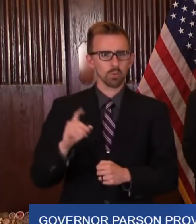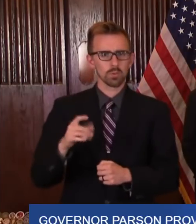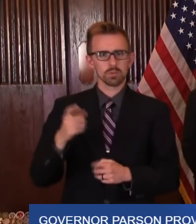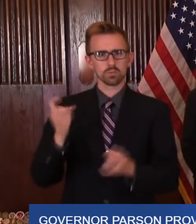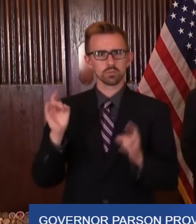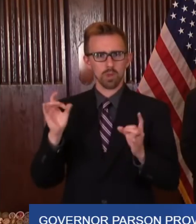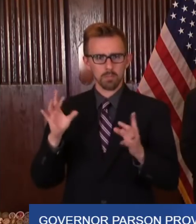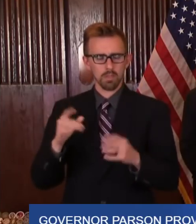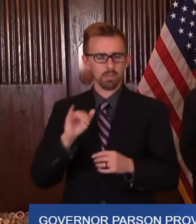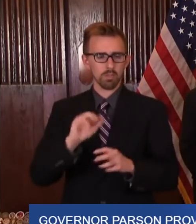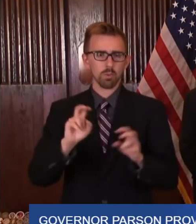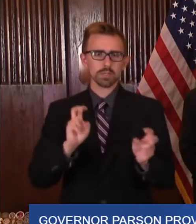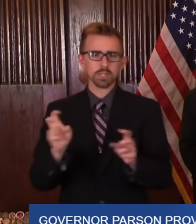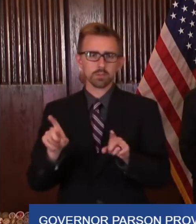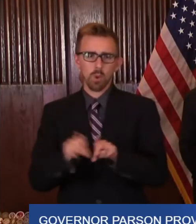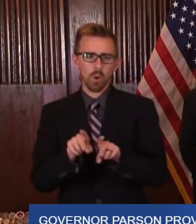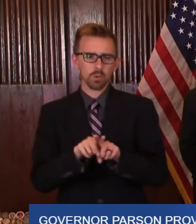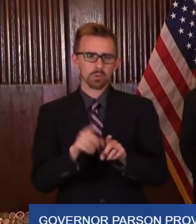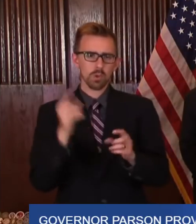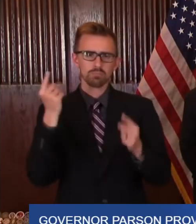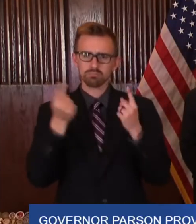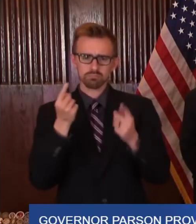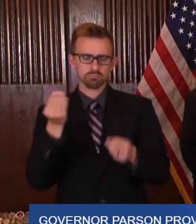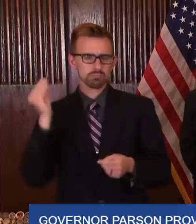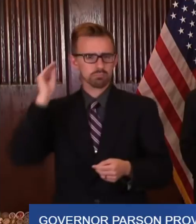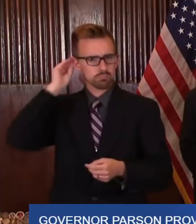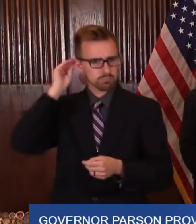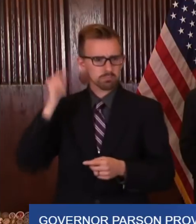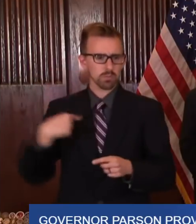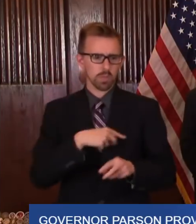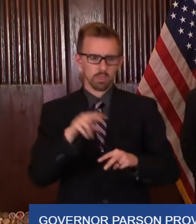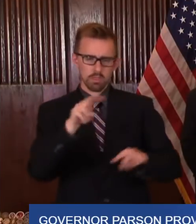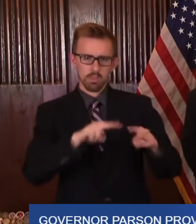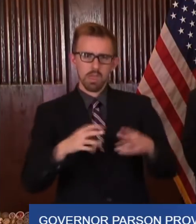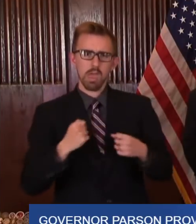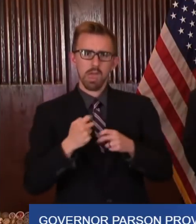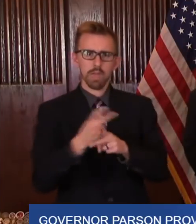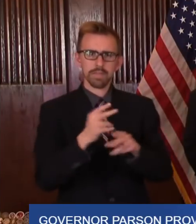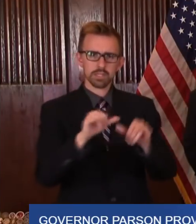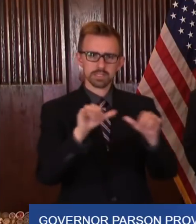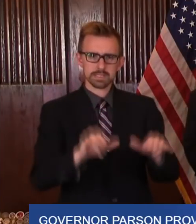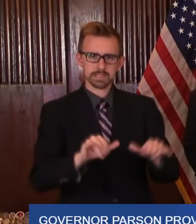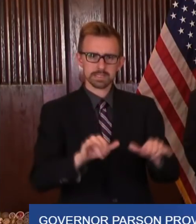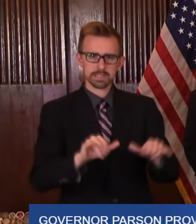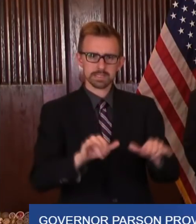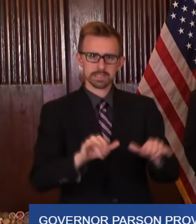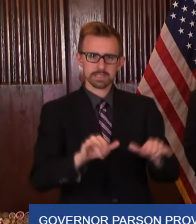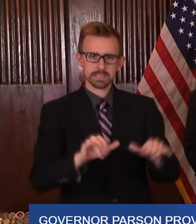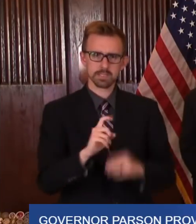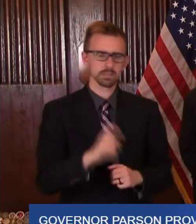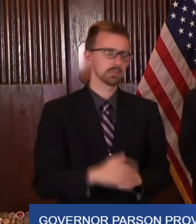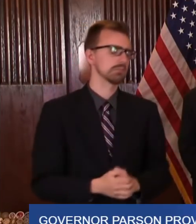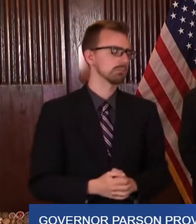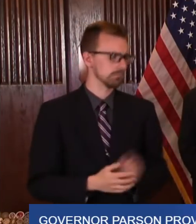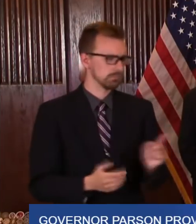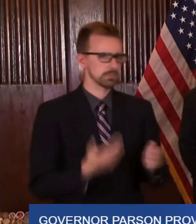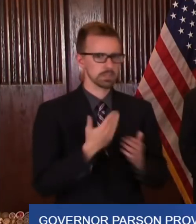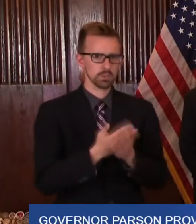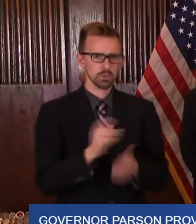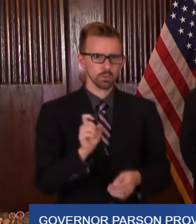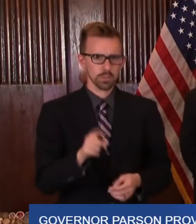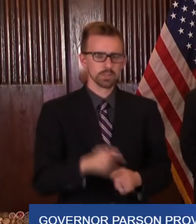If so, are those issues also being taken into consideration of evaluating the healthcare system's capacity? Philip, that's a really good